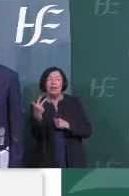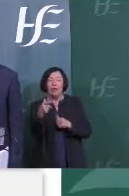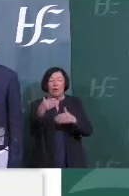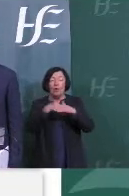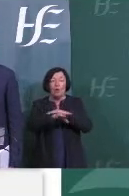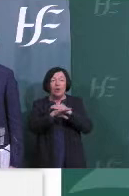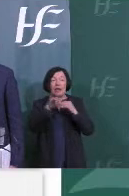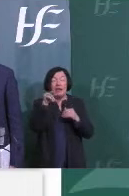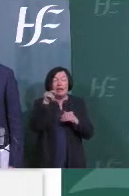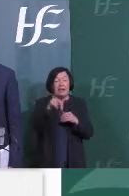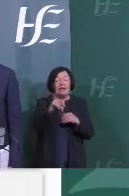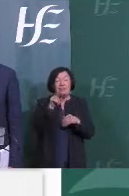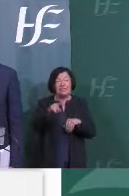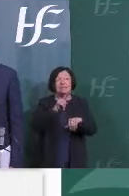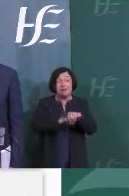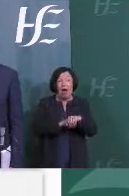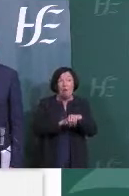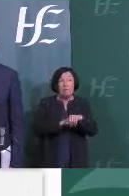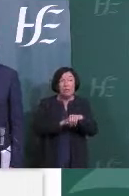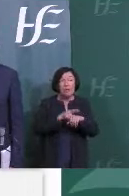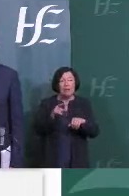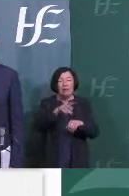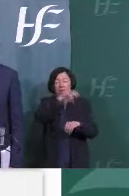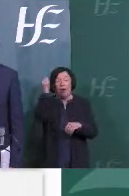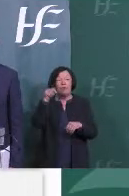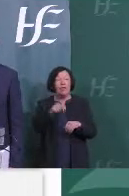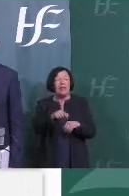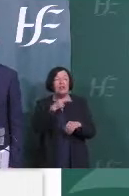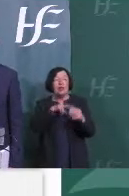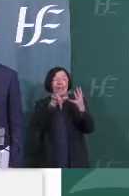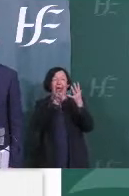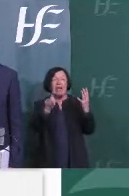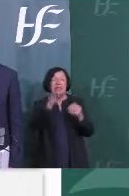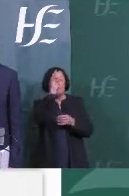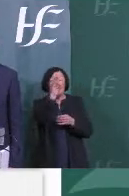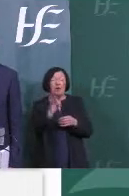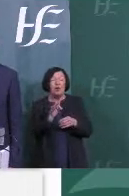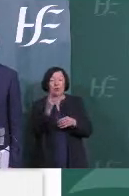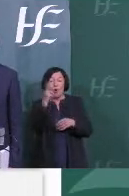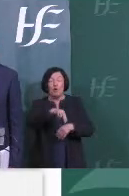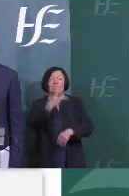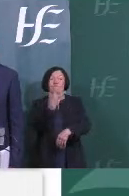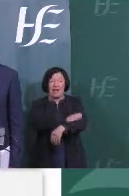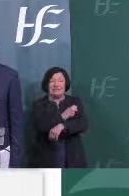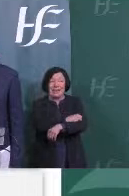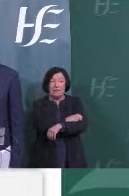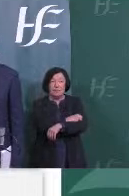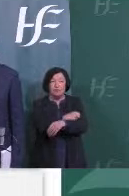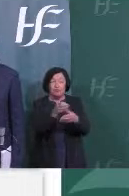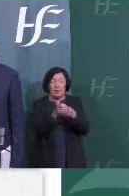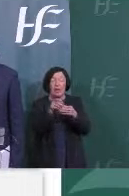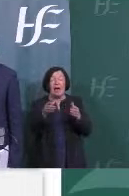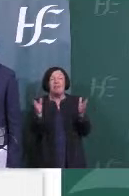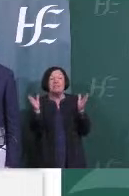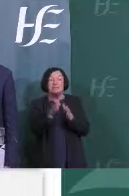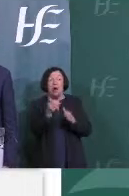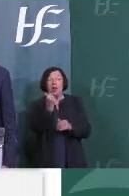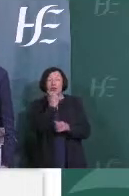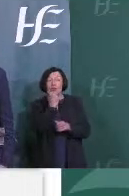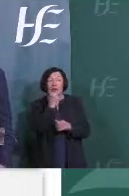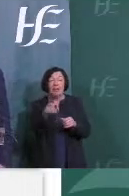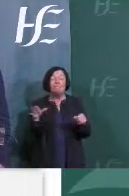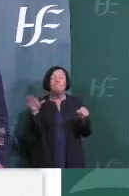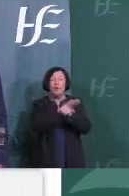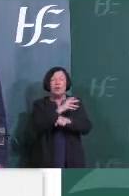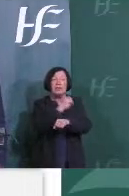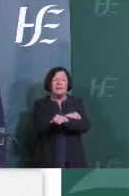to ITU in this time period, the great majority, almost 80%, occurred in the unvaccinated population, and the smallest proportion occurred in the